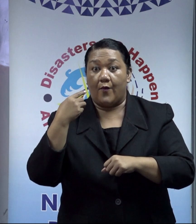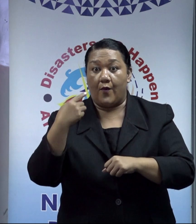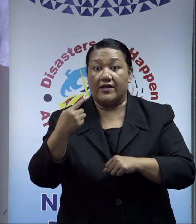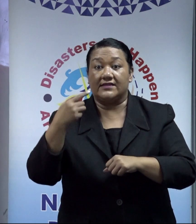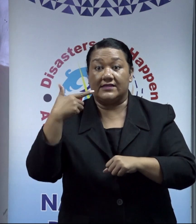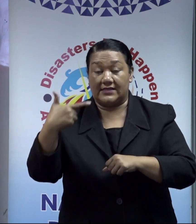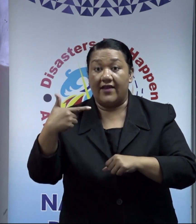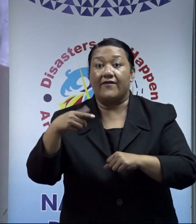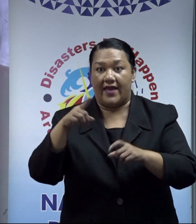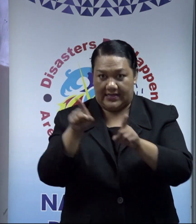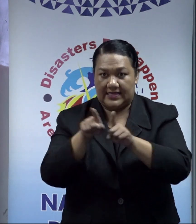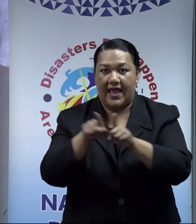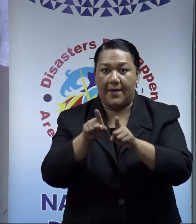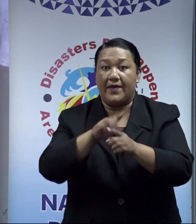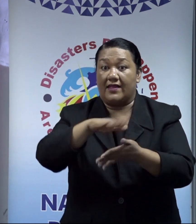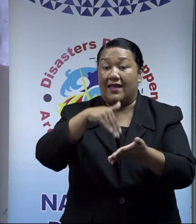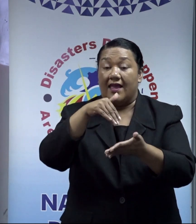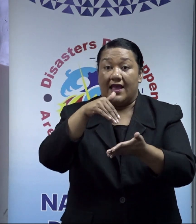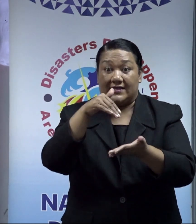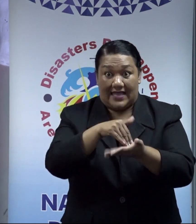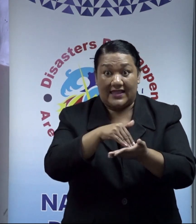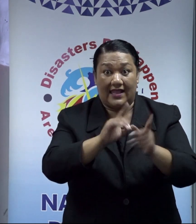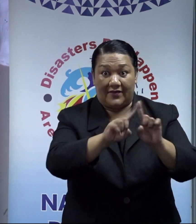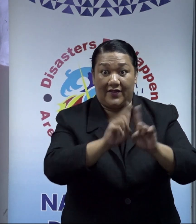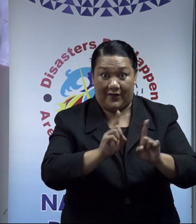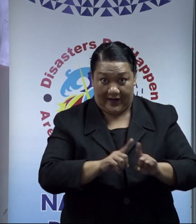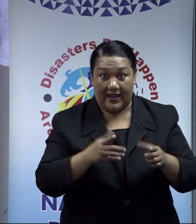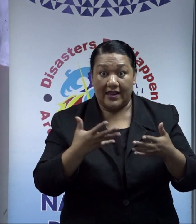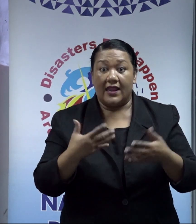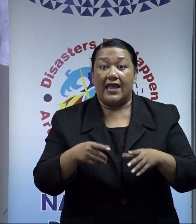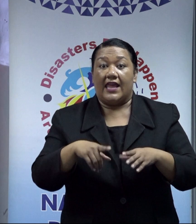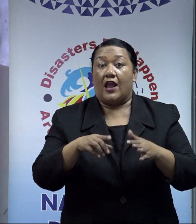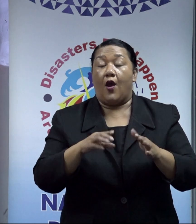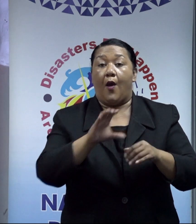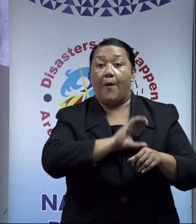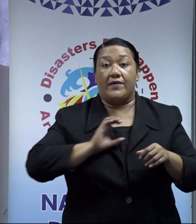emergency operations centers that has now been activated. Commissioner Northland's EOC